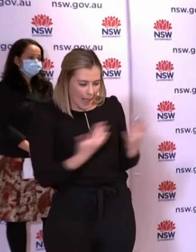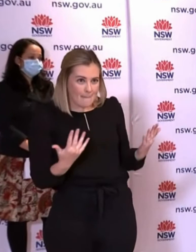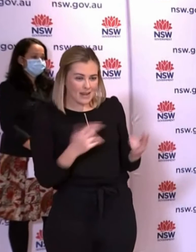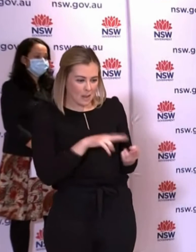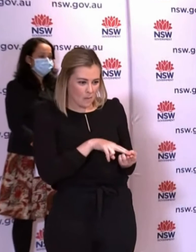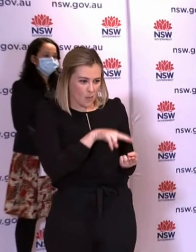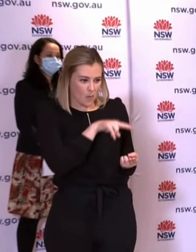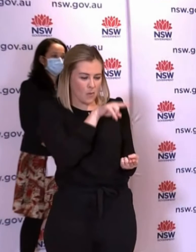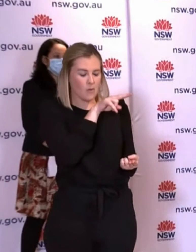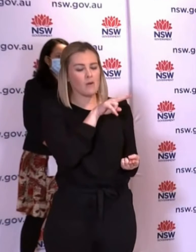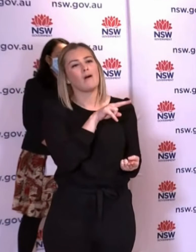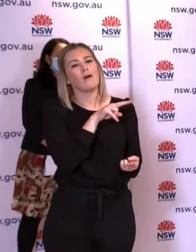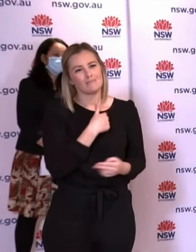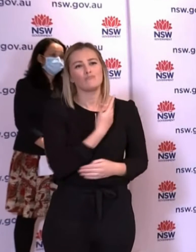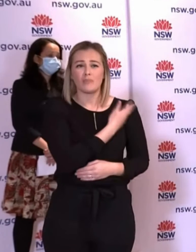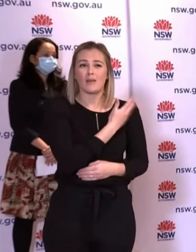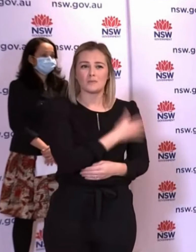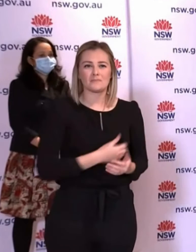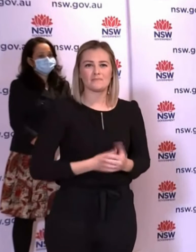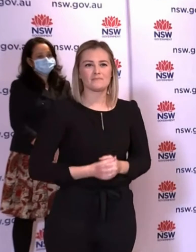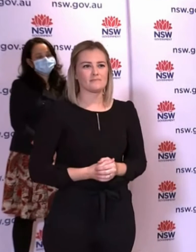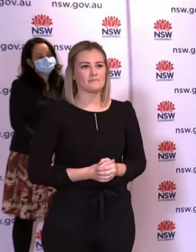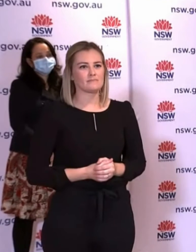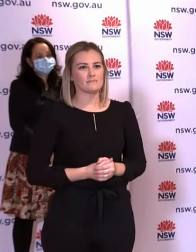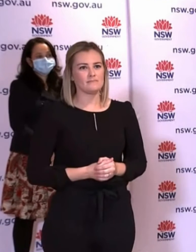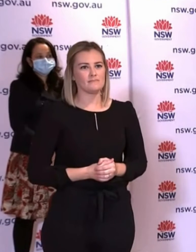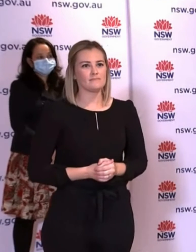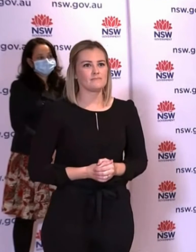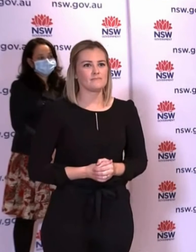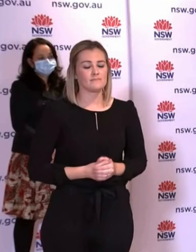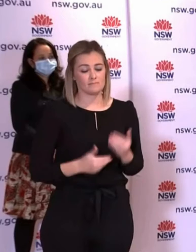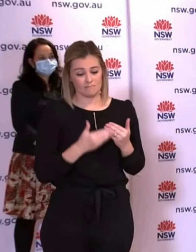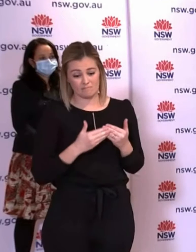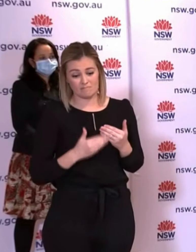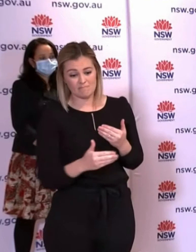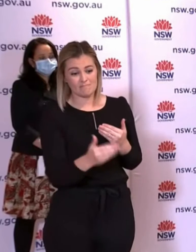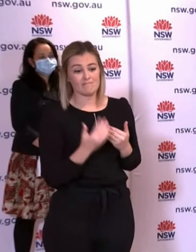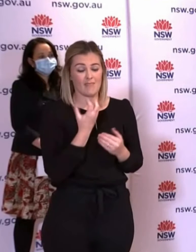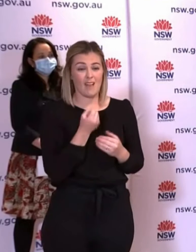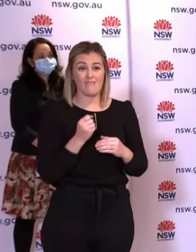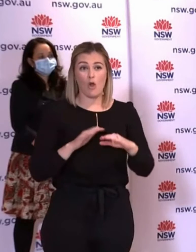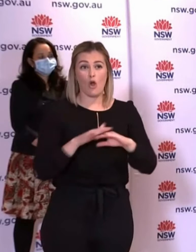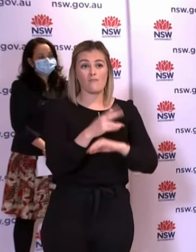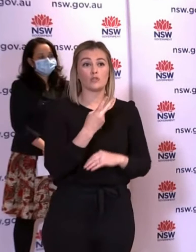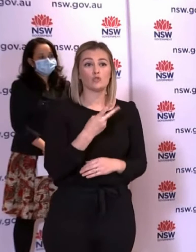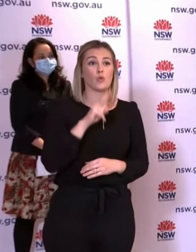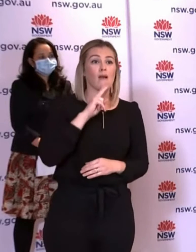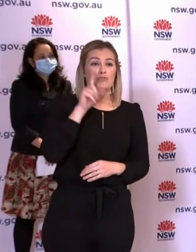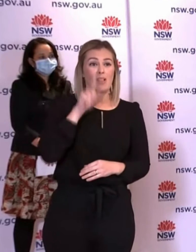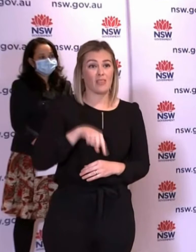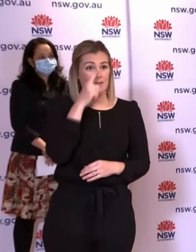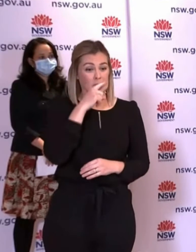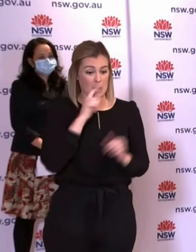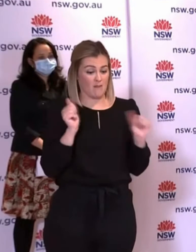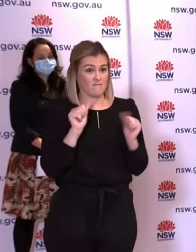going up the way they are. This week ahead, we've got already over 200,000 bookings in our system, but we